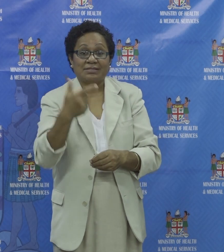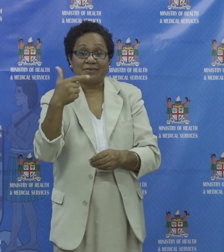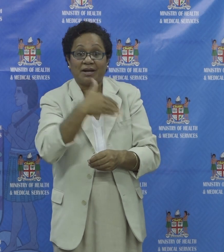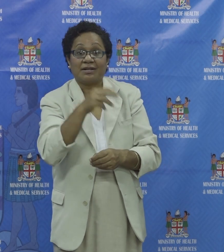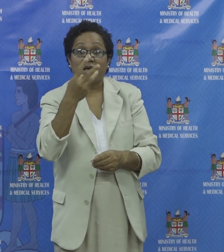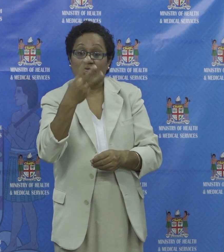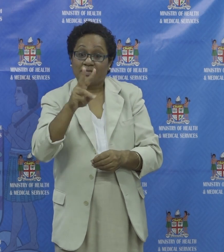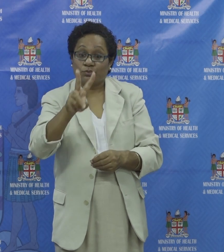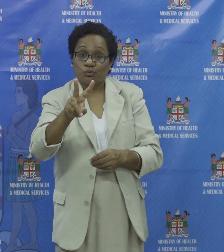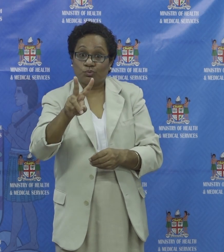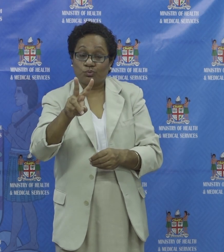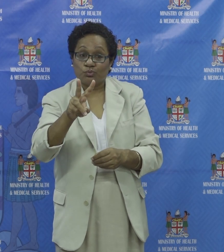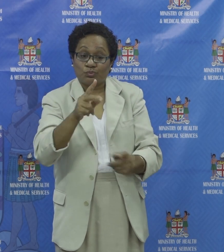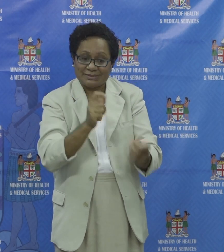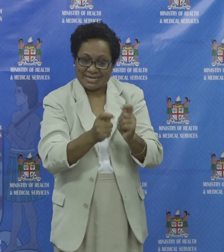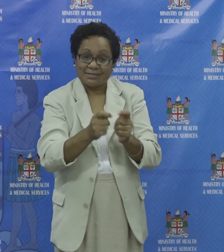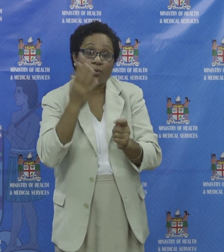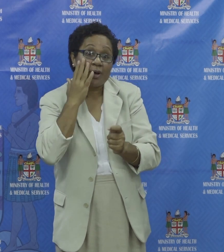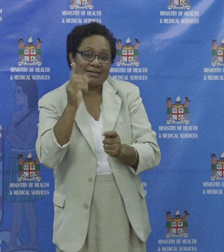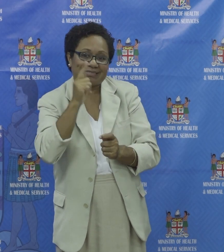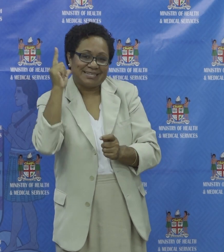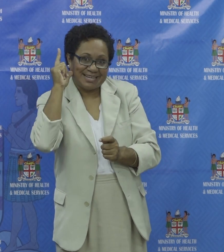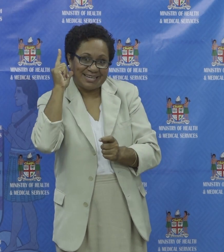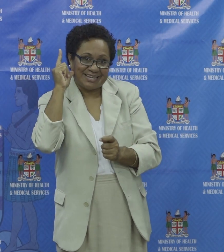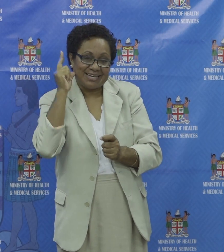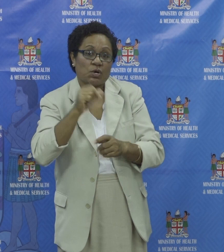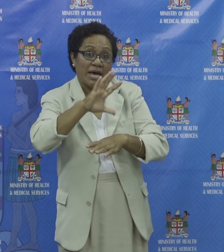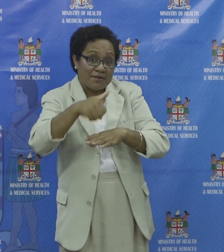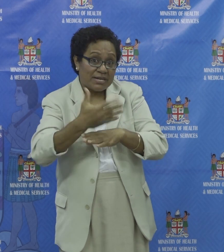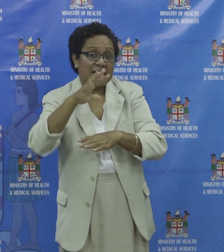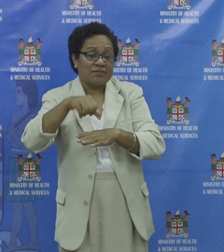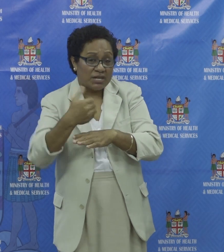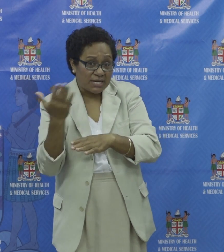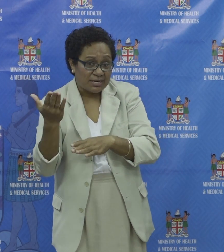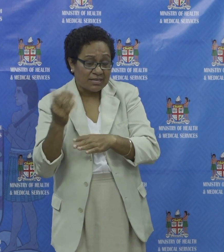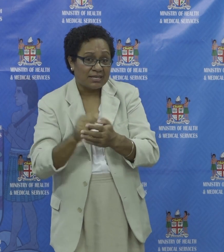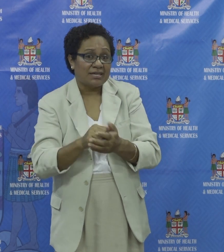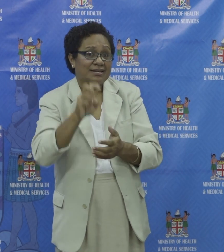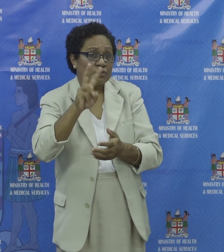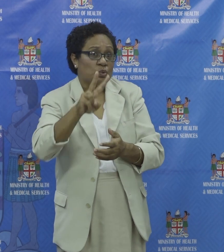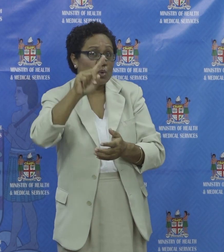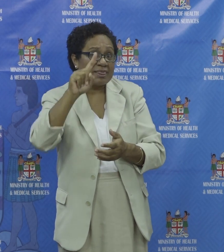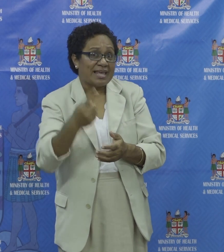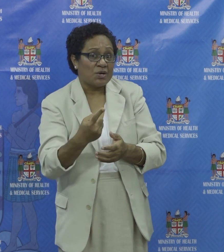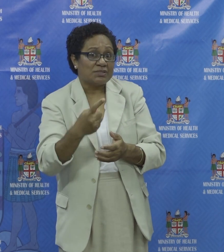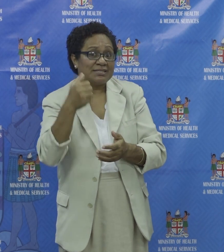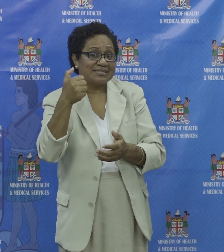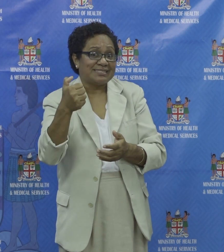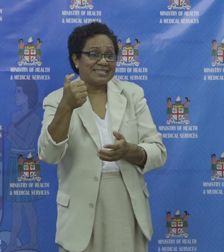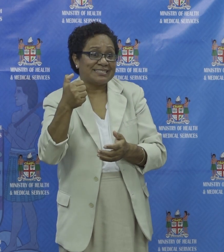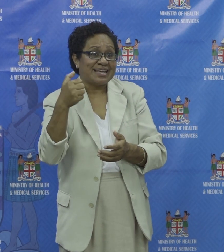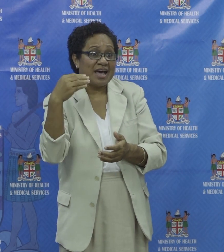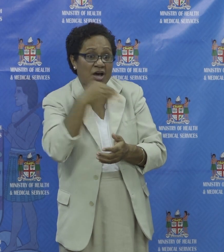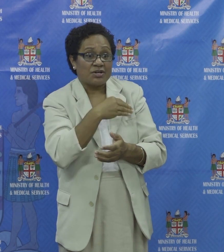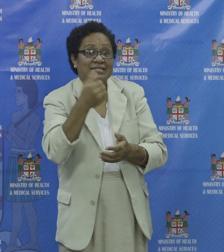2,732 samples were tested yesterday, and our daily average of testing has been 2,664 tests per